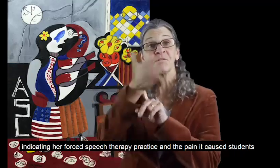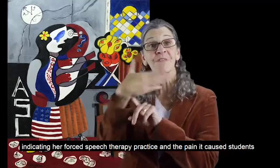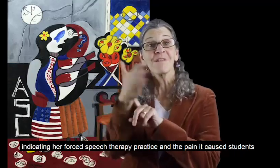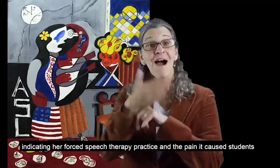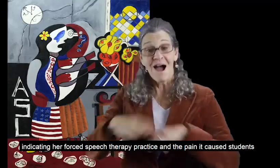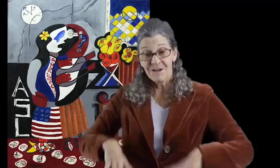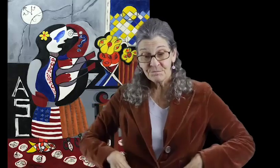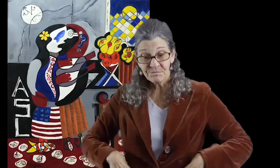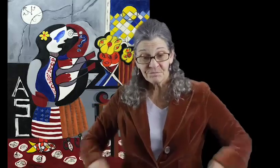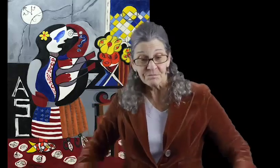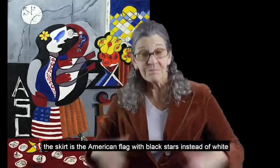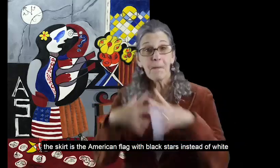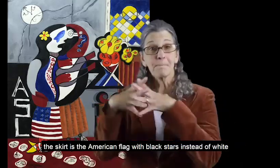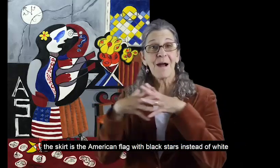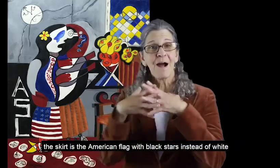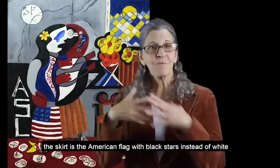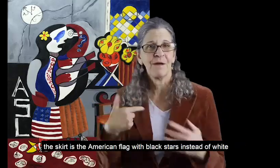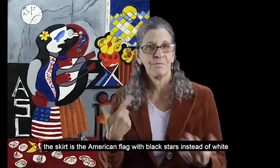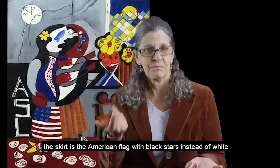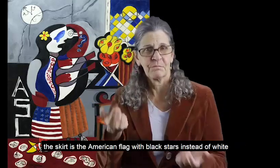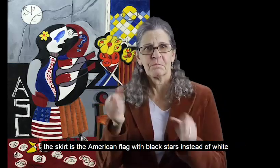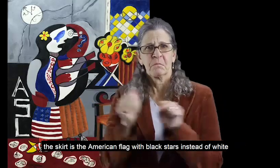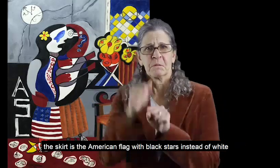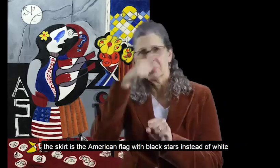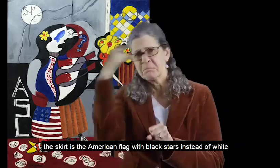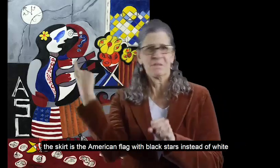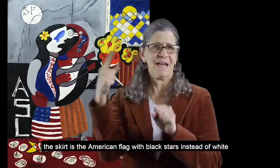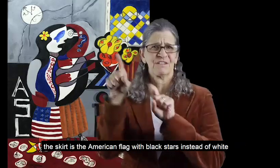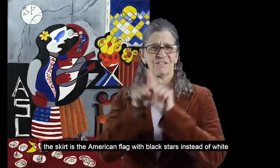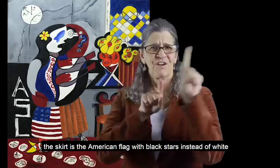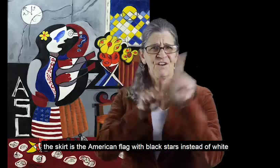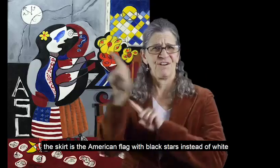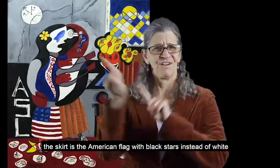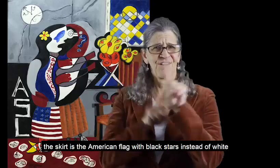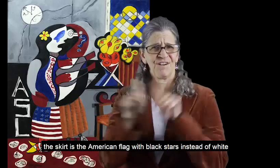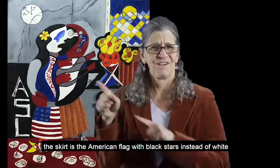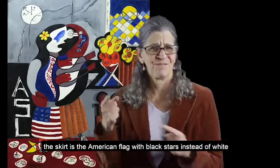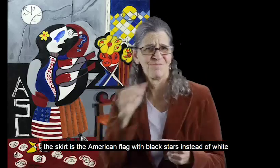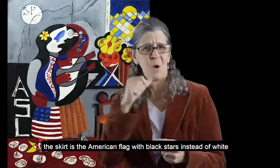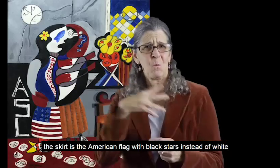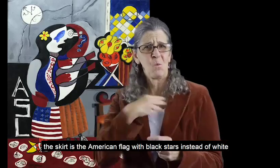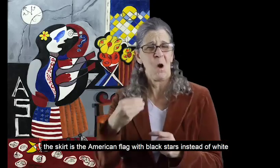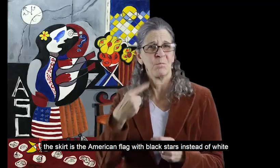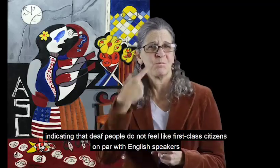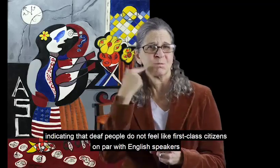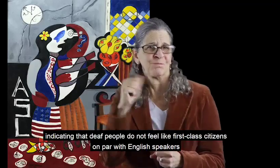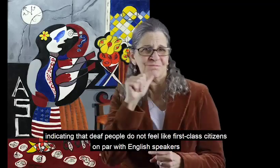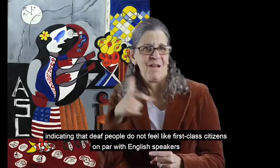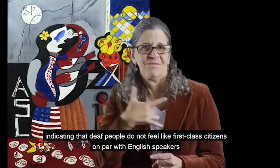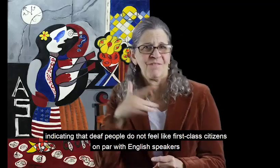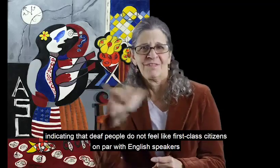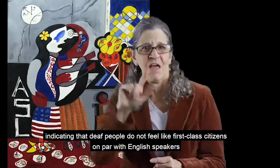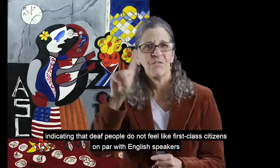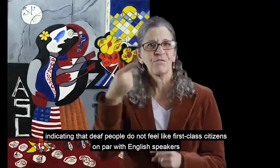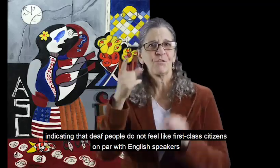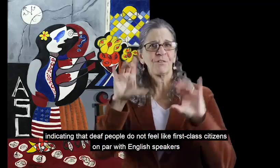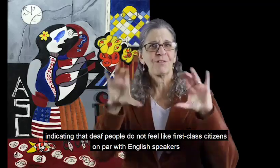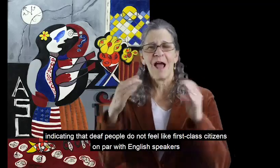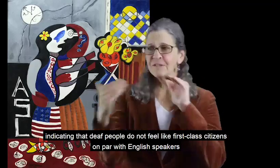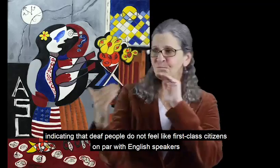students. The skirt is the American flag, with black stars instead of white, indicating that deaf people don't feel like